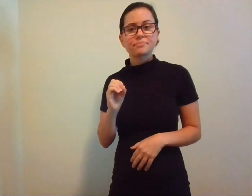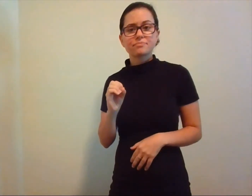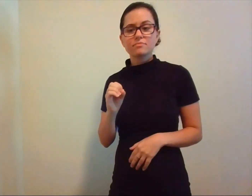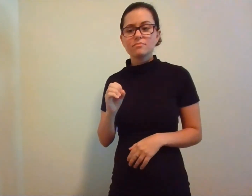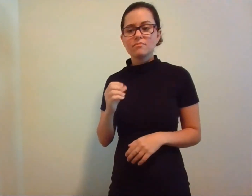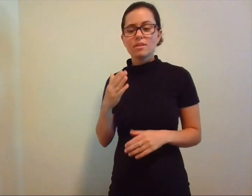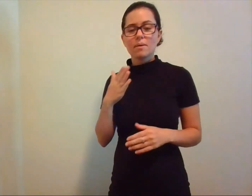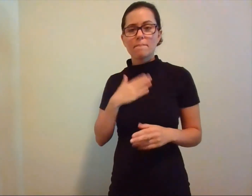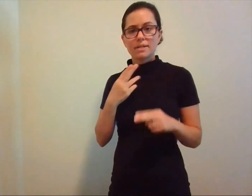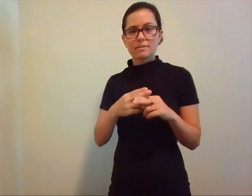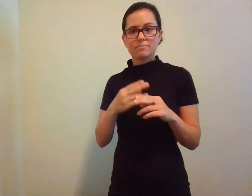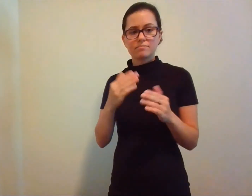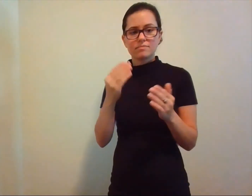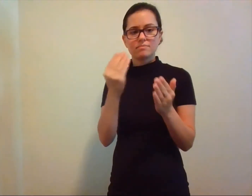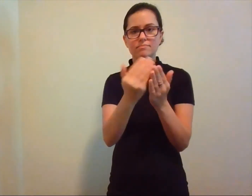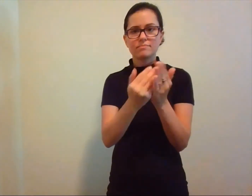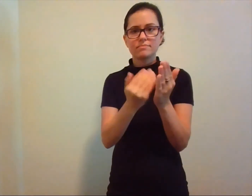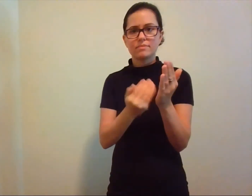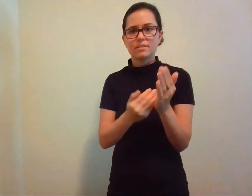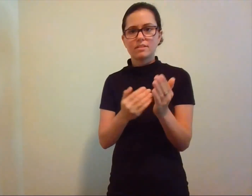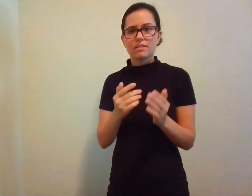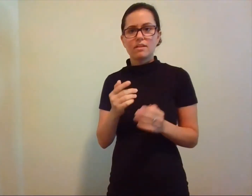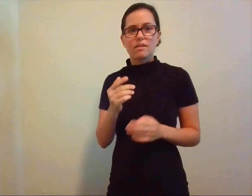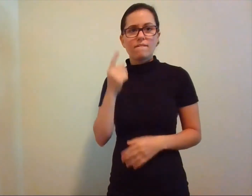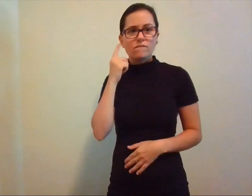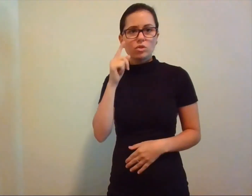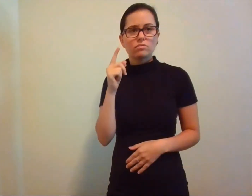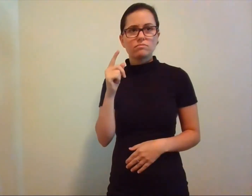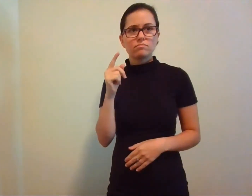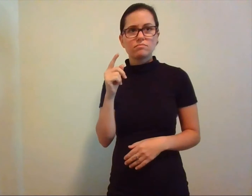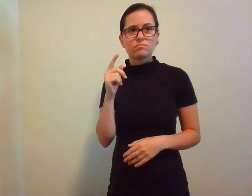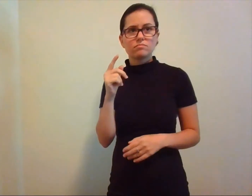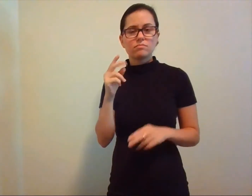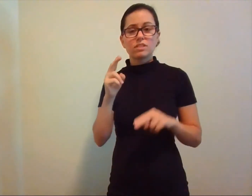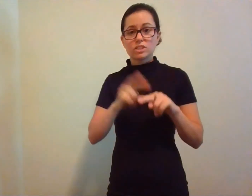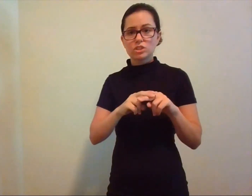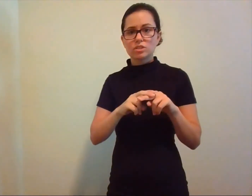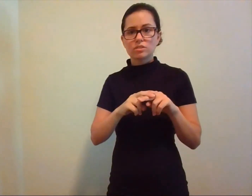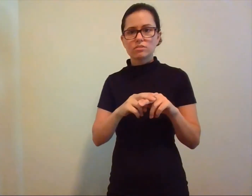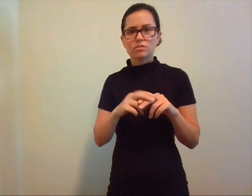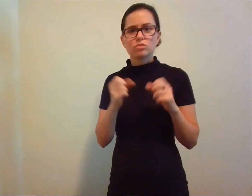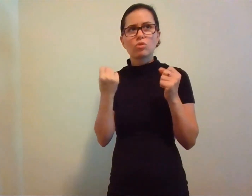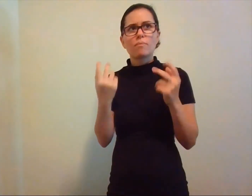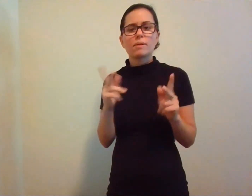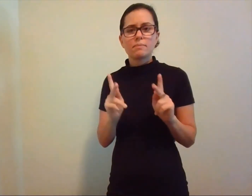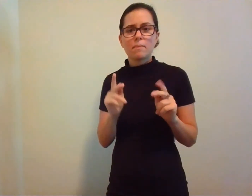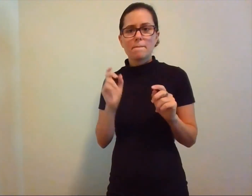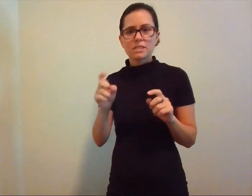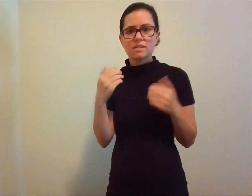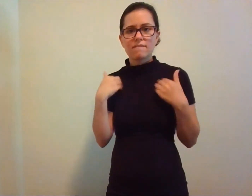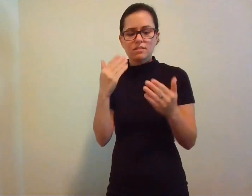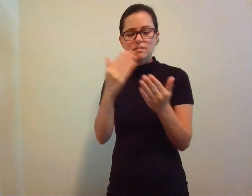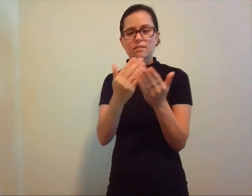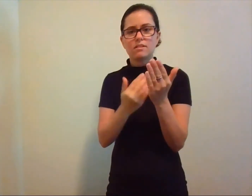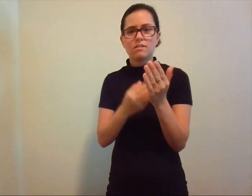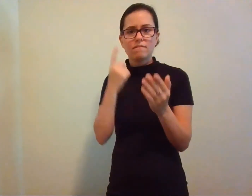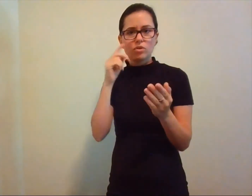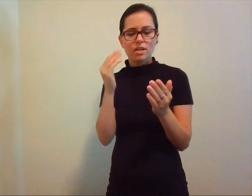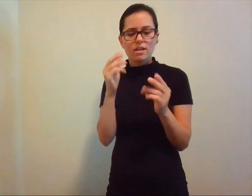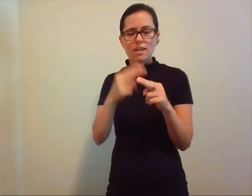family pool, onto the family pool. But there were kids there. That sucked. And that's when I met another person of note. But I've been talking for